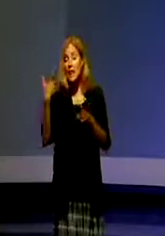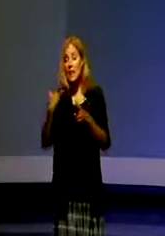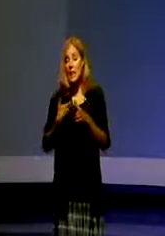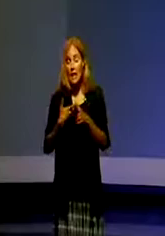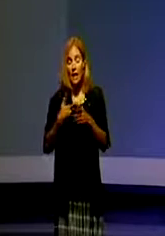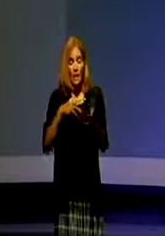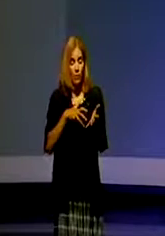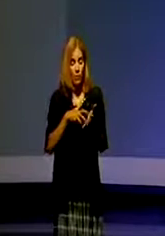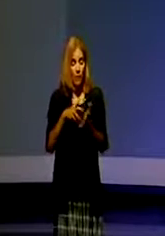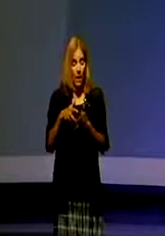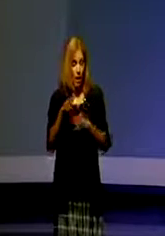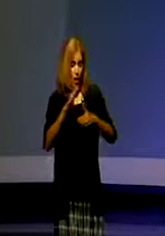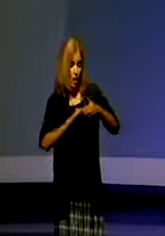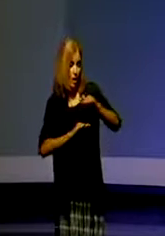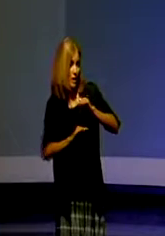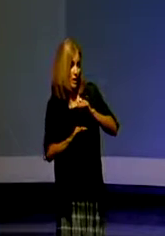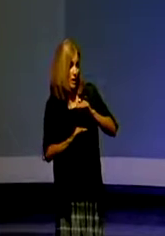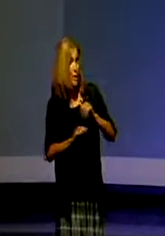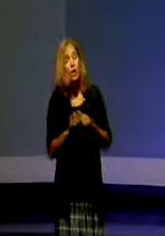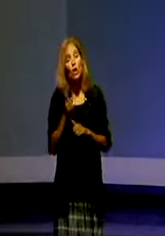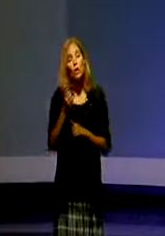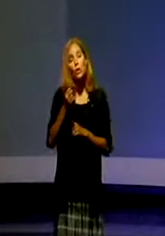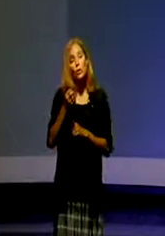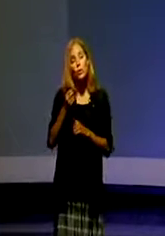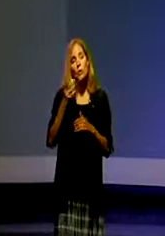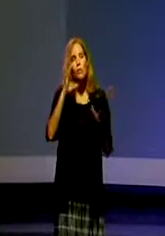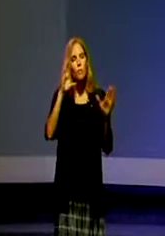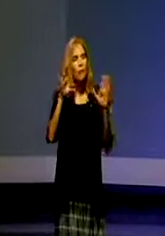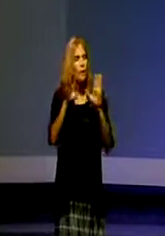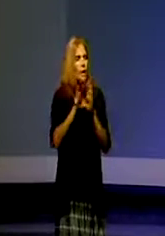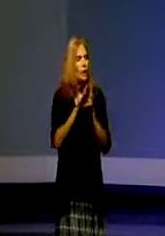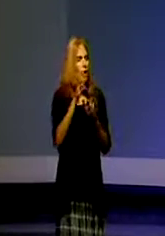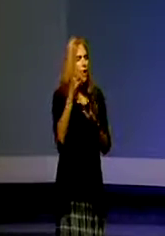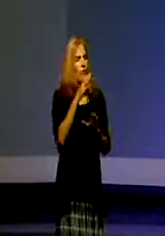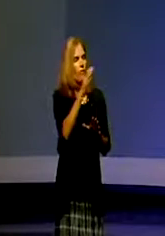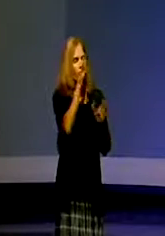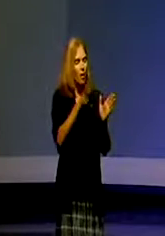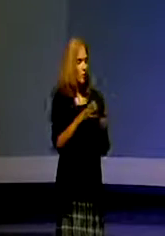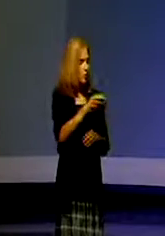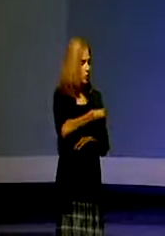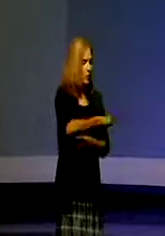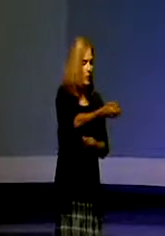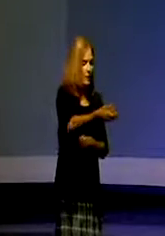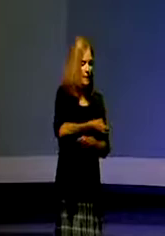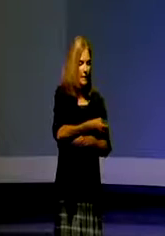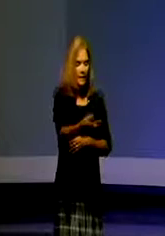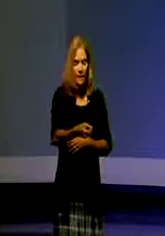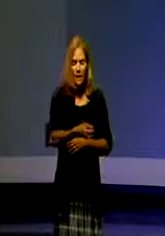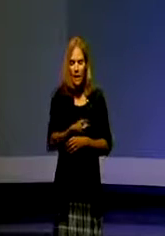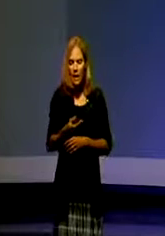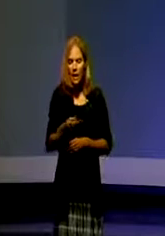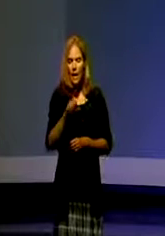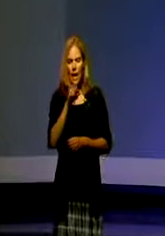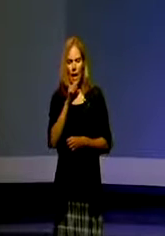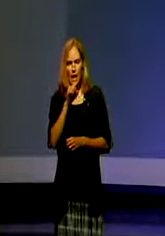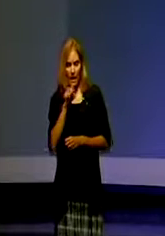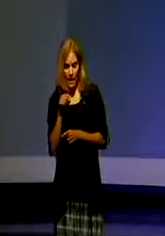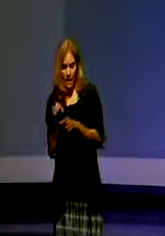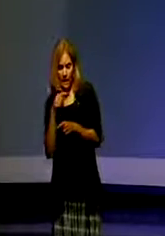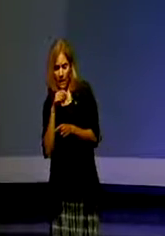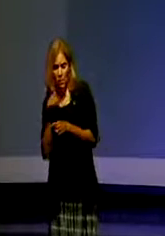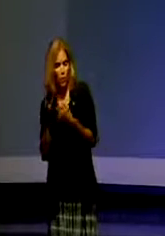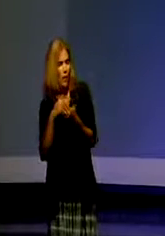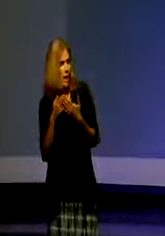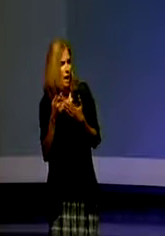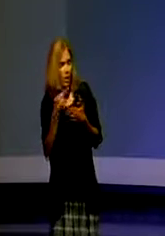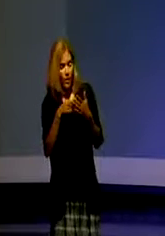plow it under. And so he has this picture of the farmer sowing the seed, and I love what he says. No matter